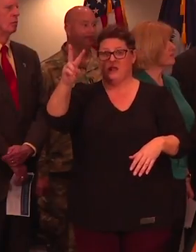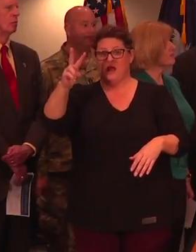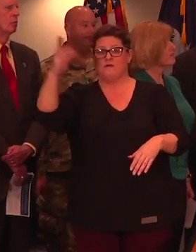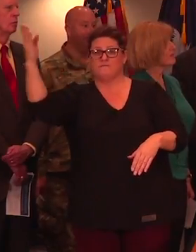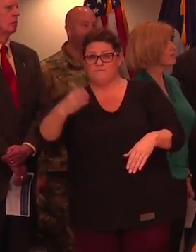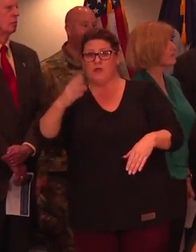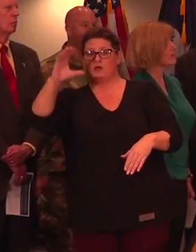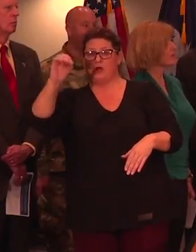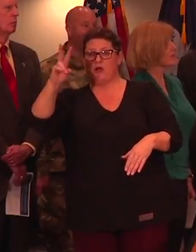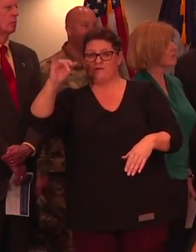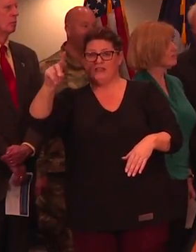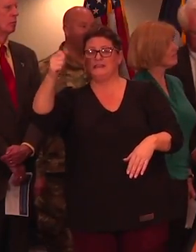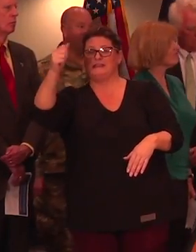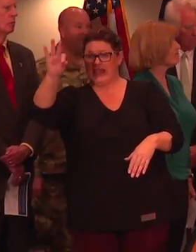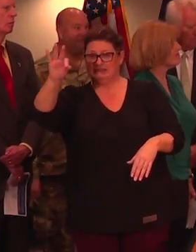scdhec.gov/COVID-19. Thank you.